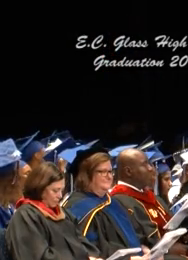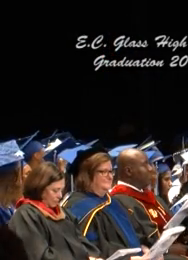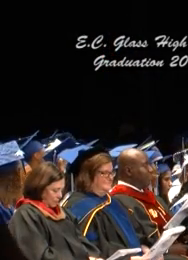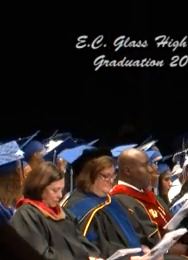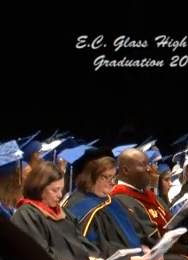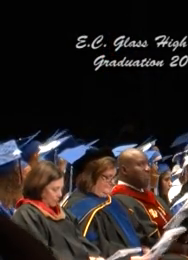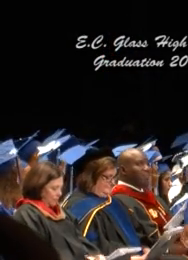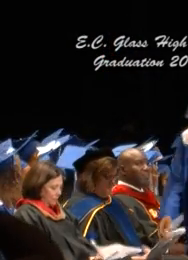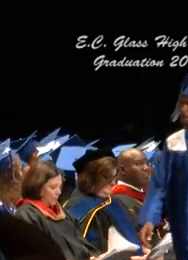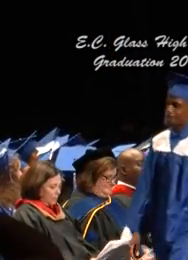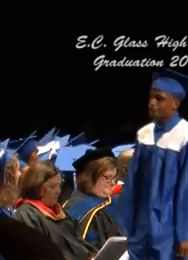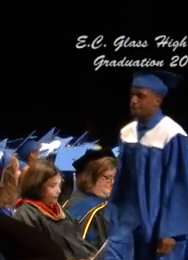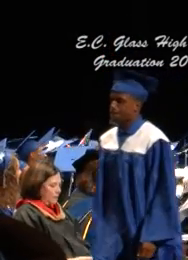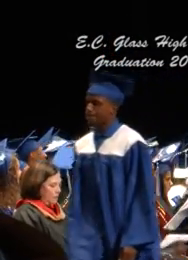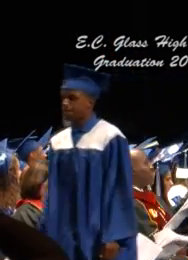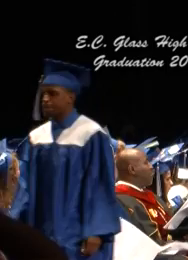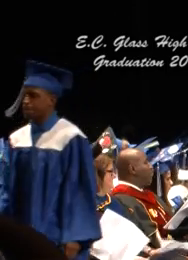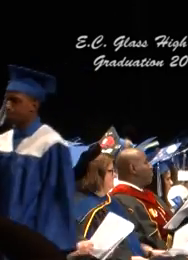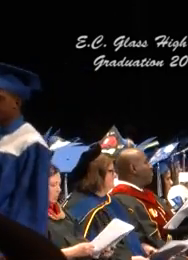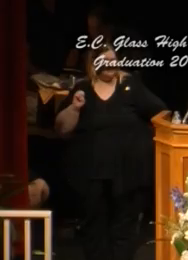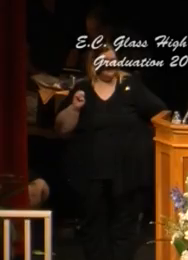Harris Amor Ingles Tate.